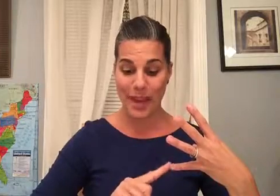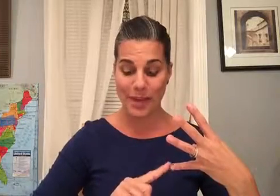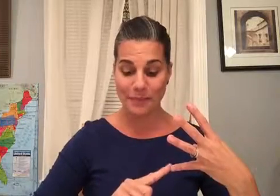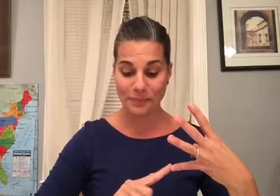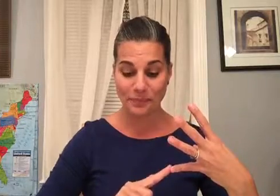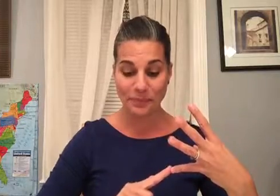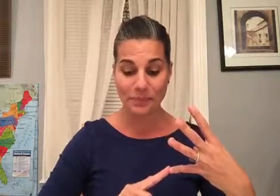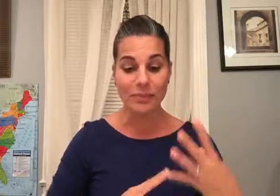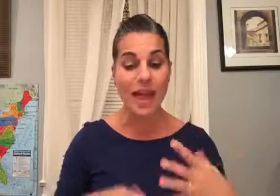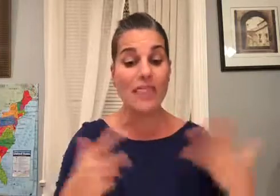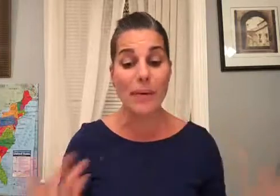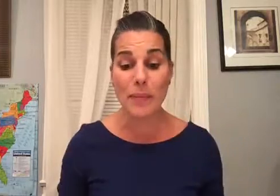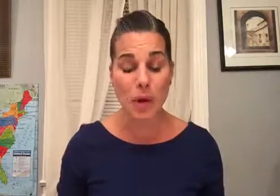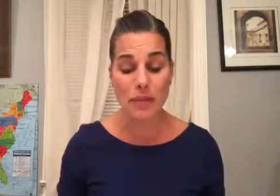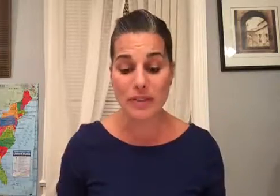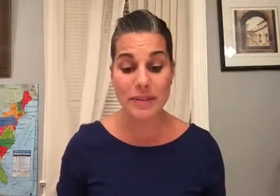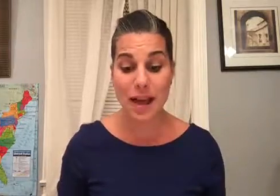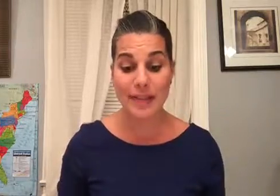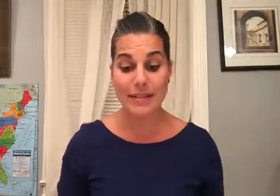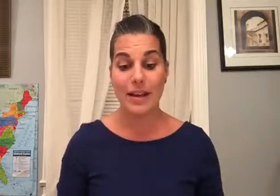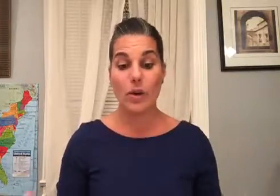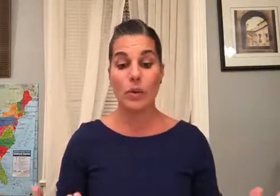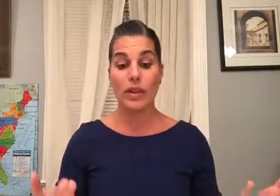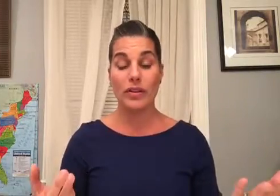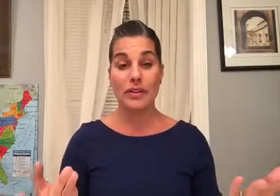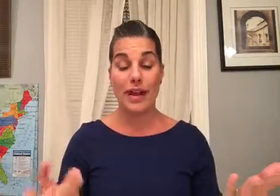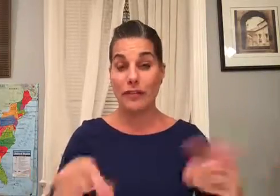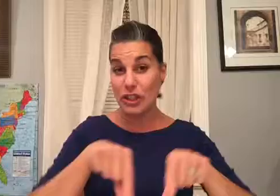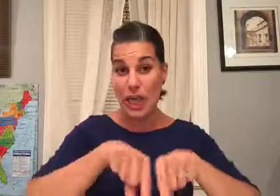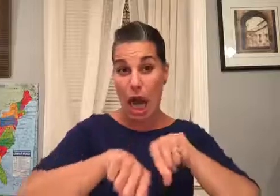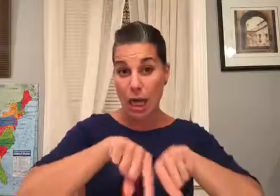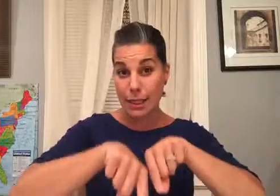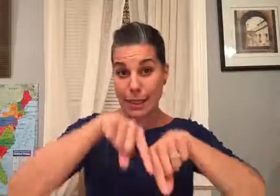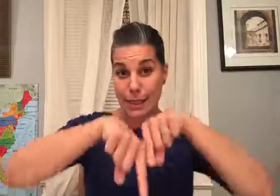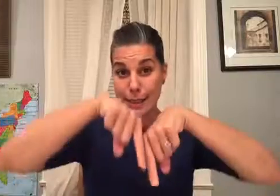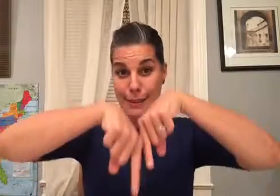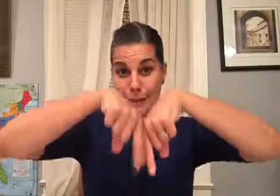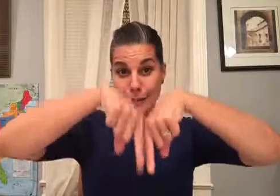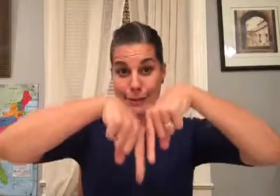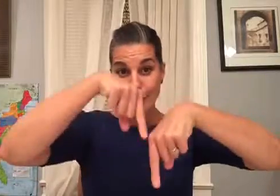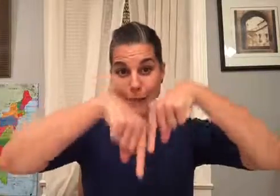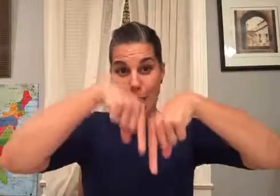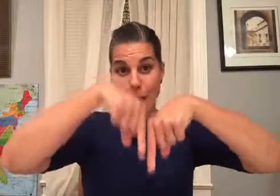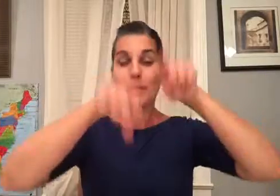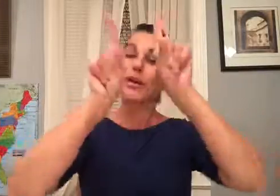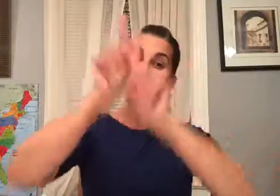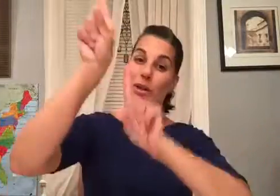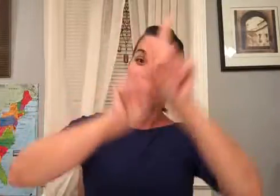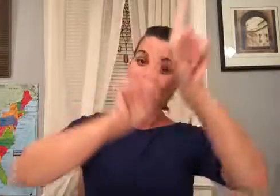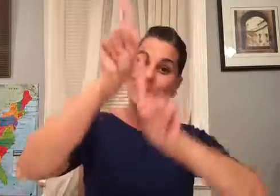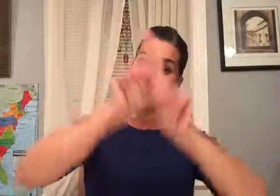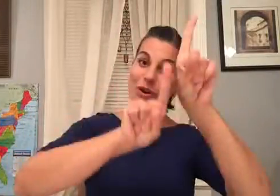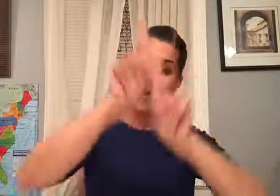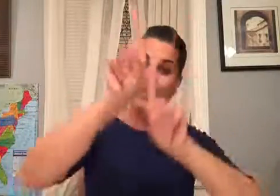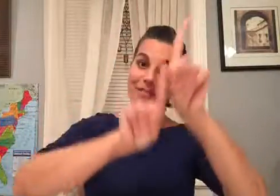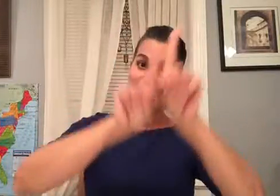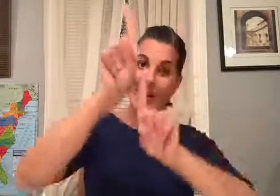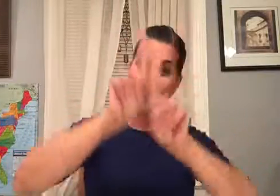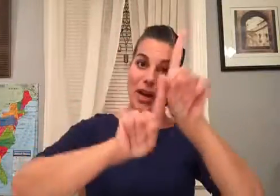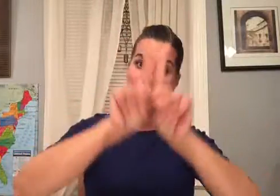okay? And then we went over some signs. We learned the sign for socks, because we know this is star, right, going up